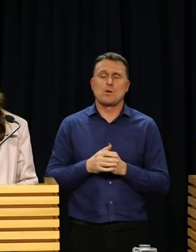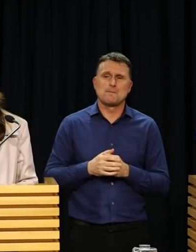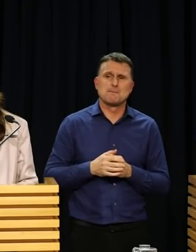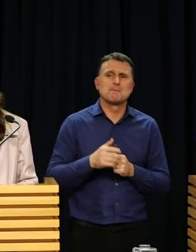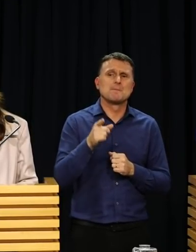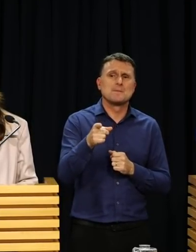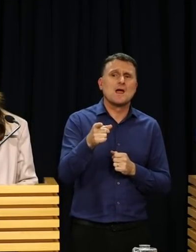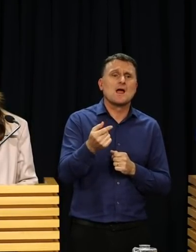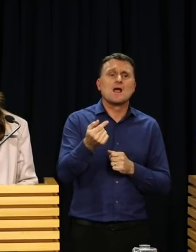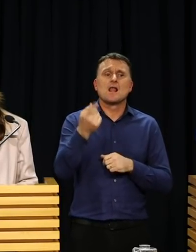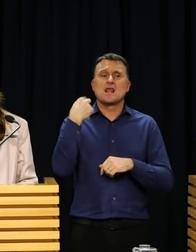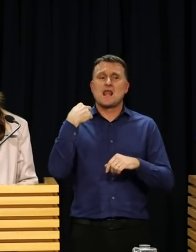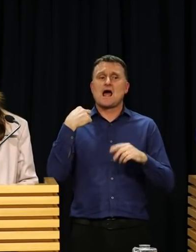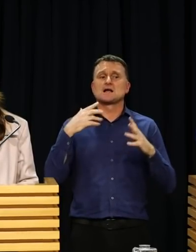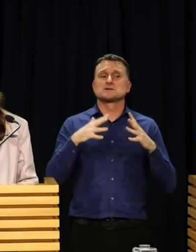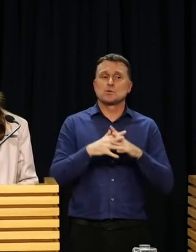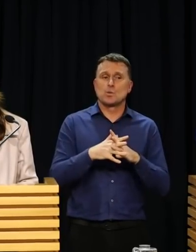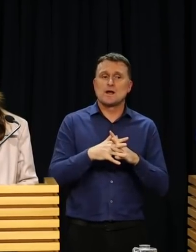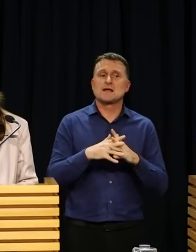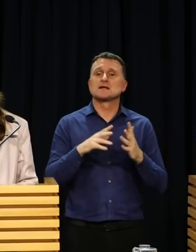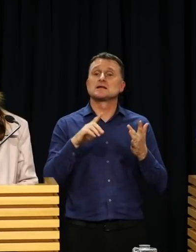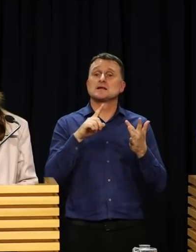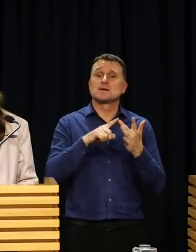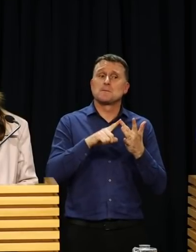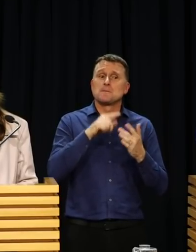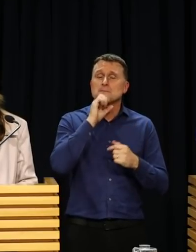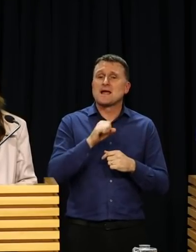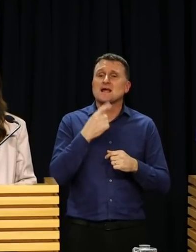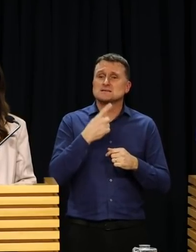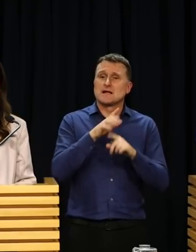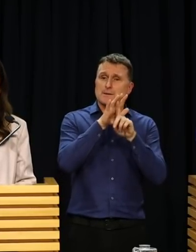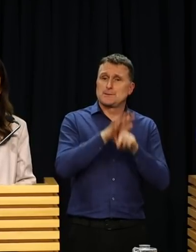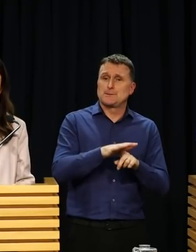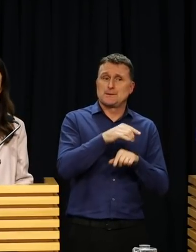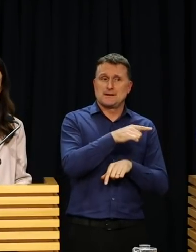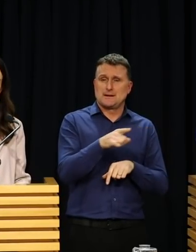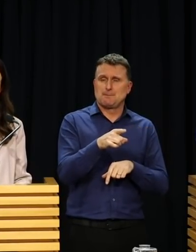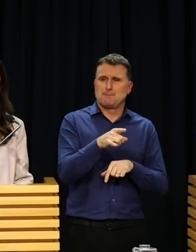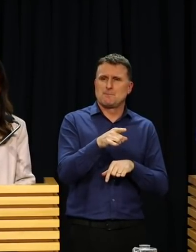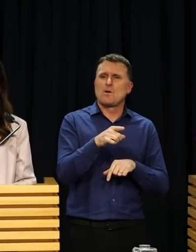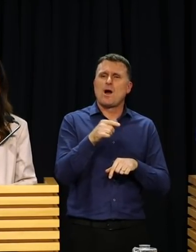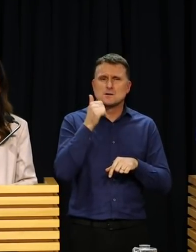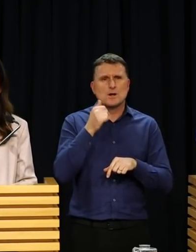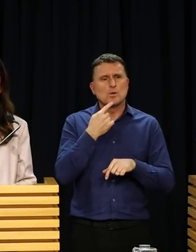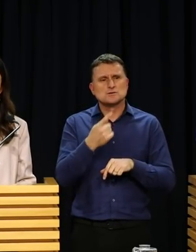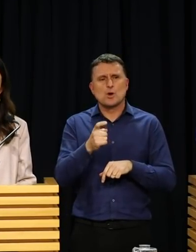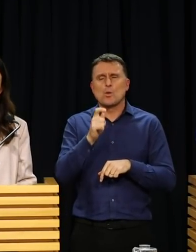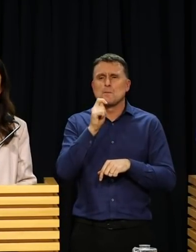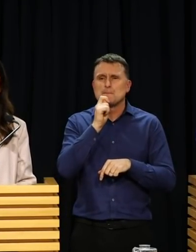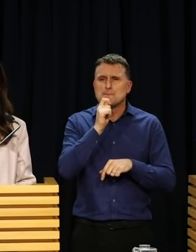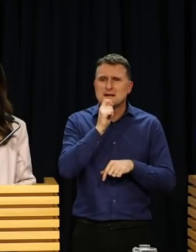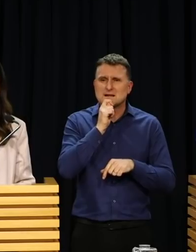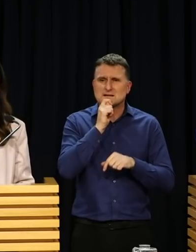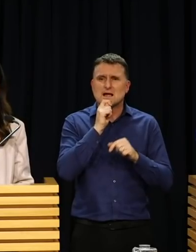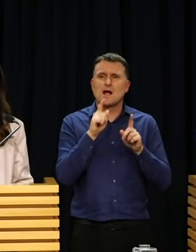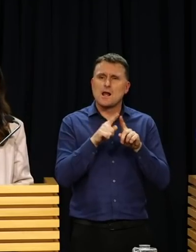a response that they gave around clean emitting vehicles. They had told media that they had a plan to clean emitting